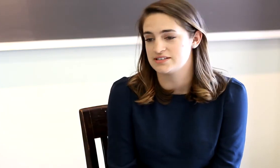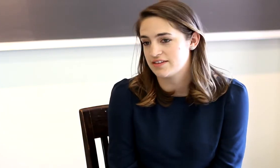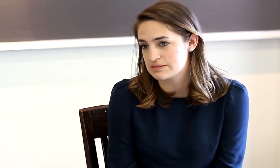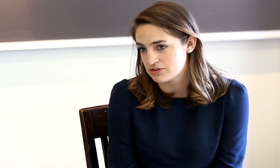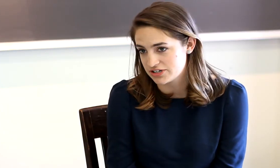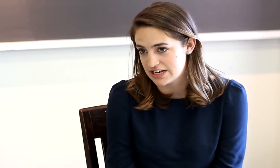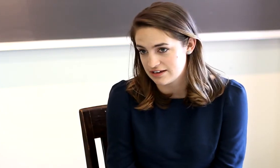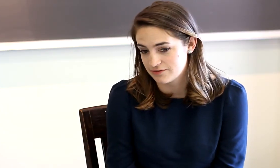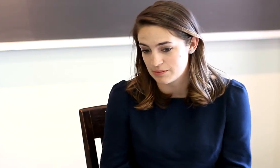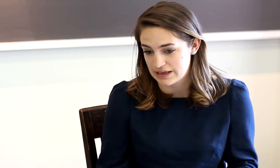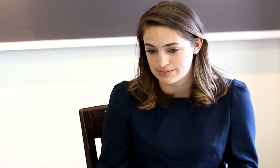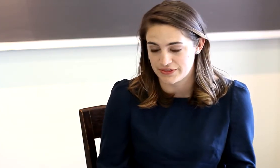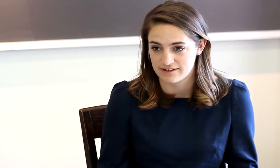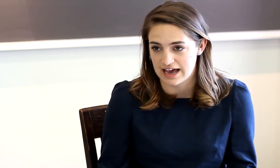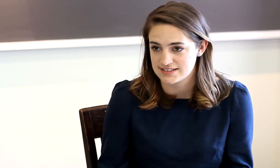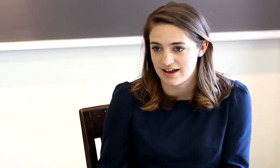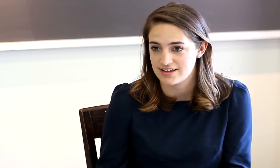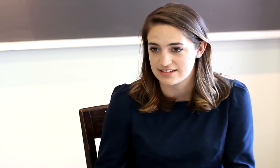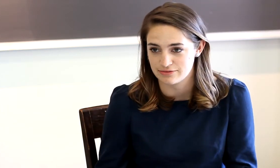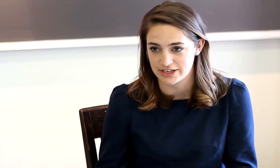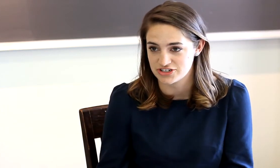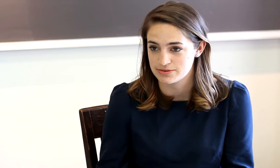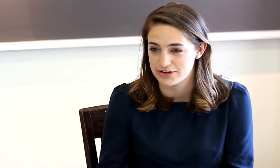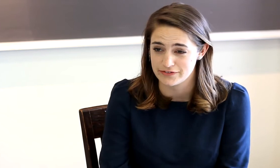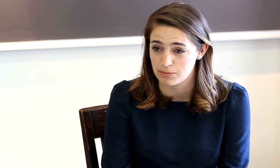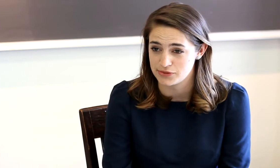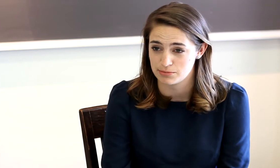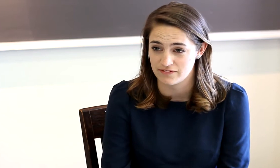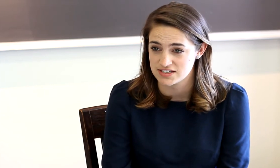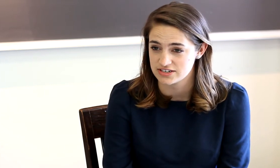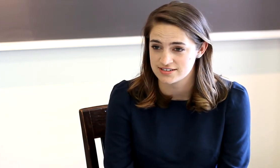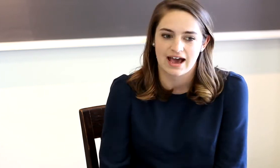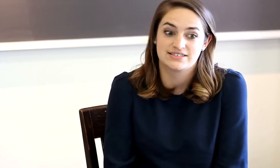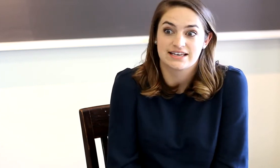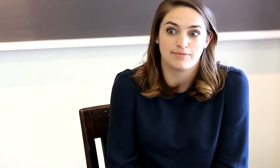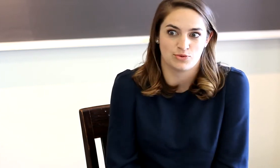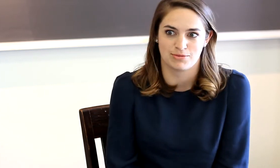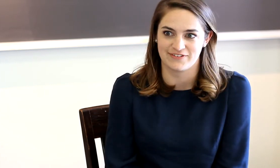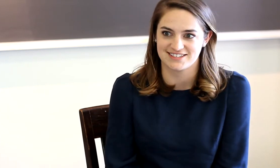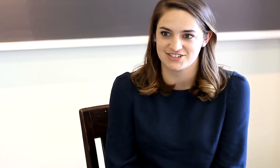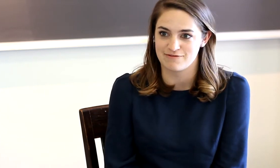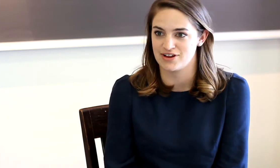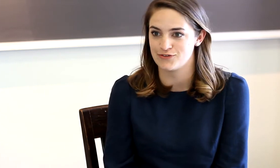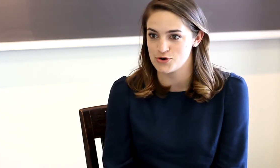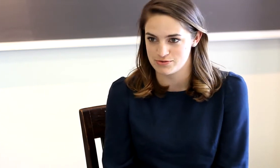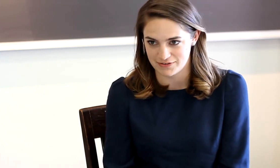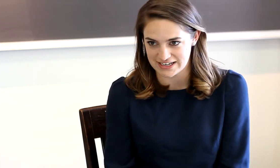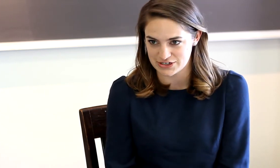things about Trinity for me has been the class size and the relationships that you develop with your professors. I've Skyped with professors. I've been on the phone with professors when